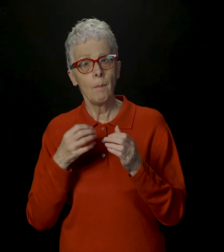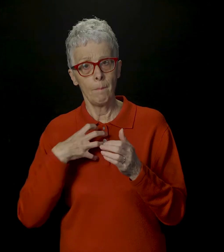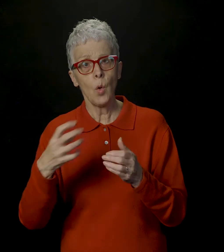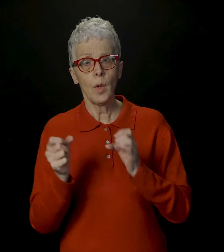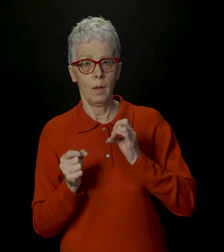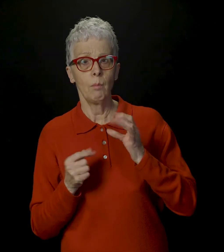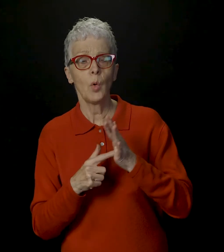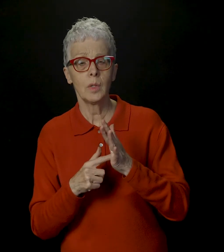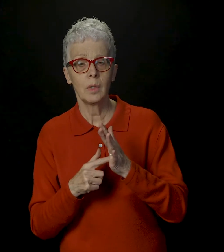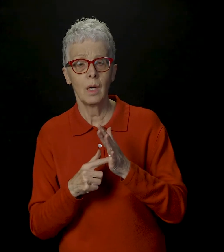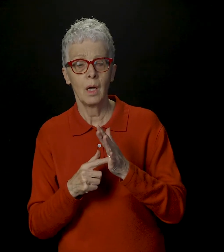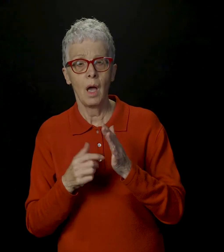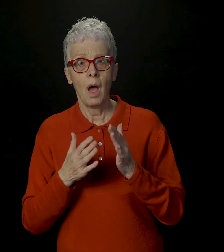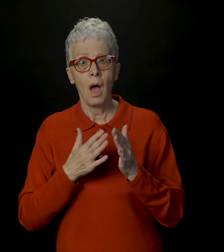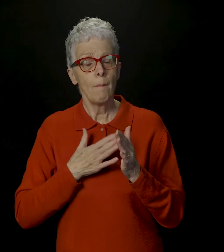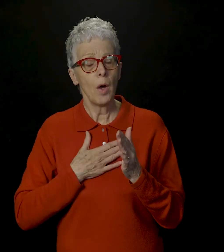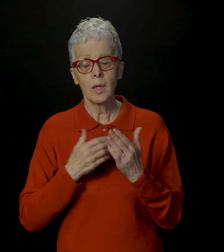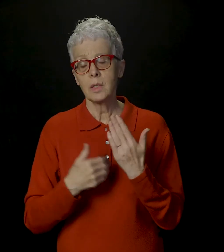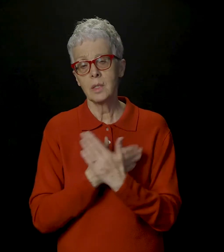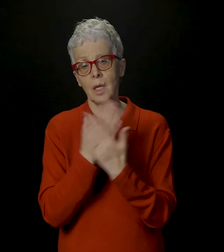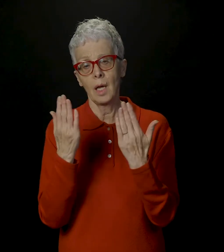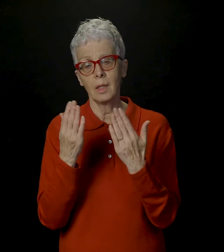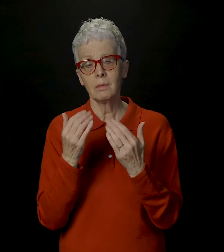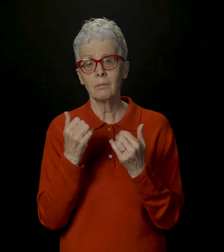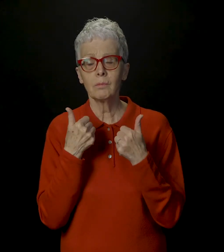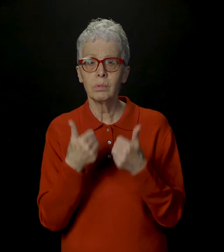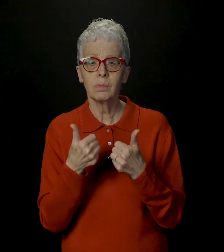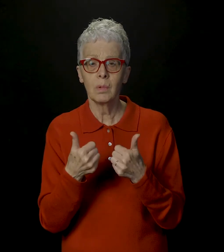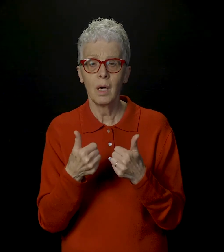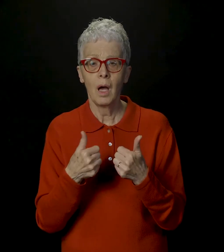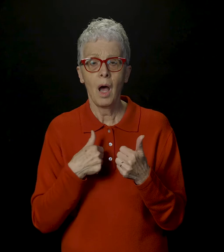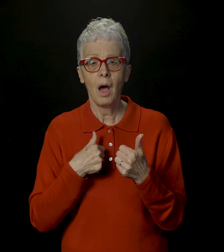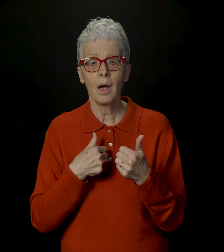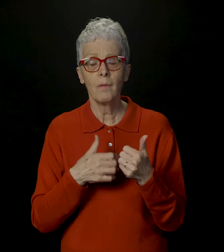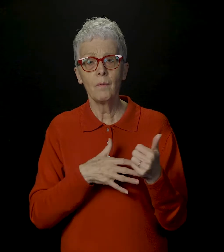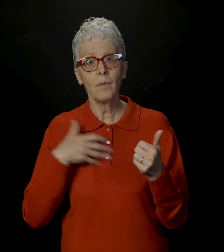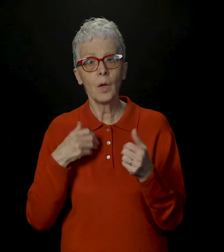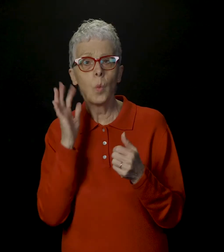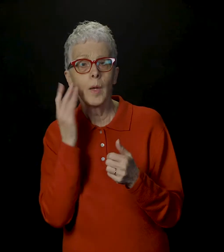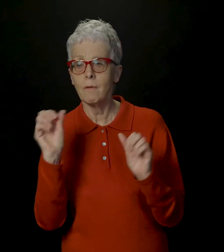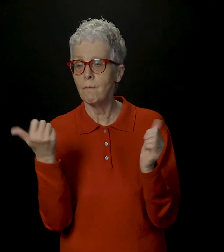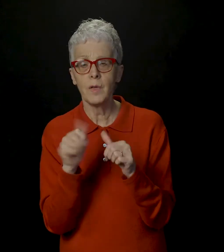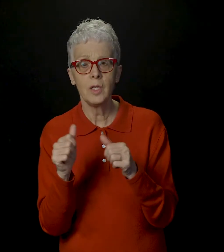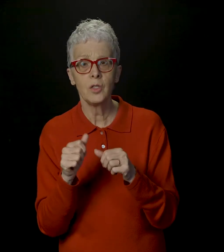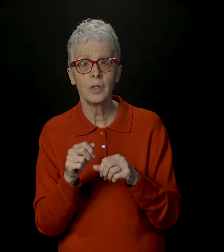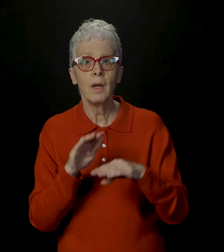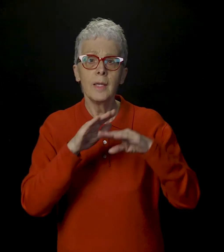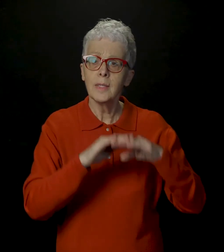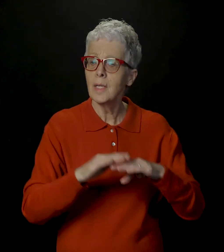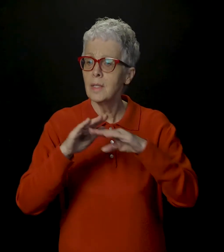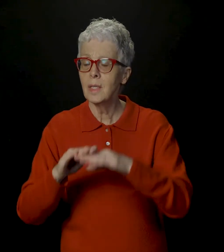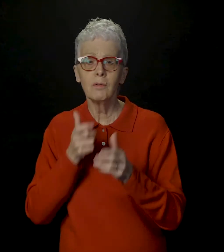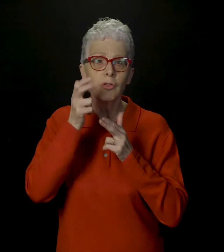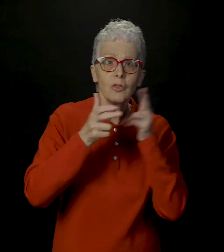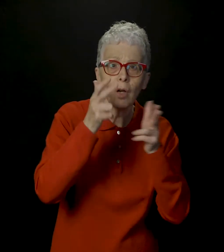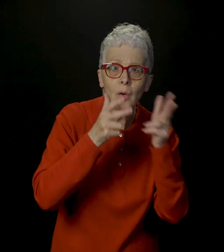More important And probably just A highlight of my day When I come here Is probably just At the end of the day When we all sit down And sort of